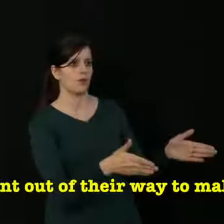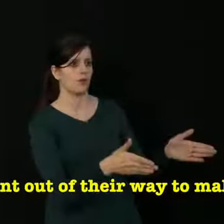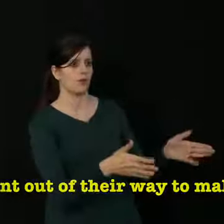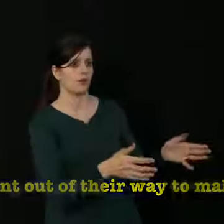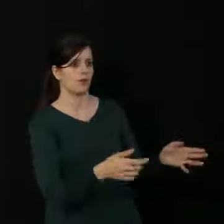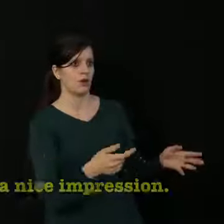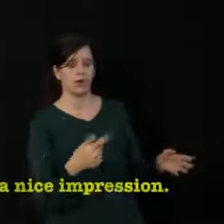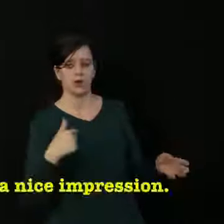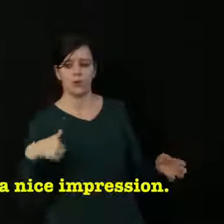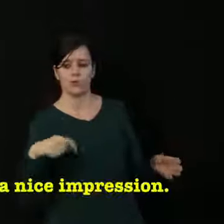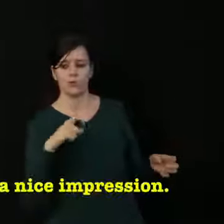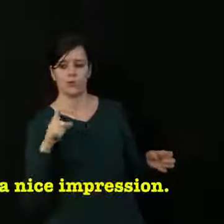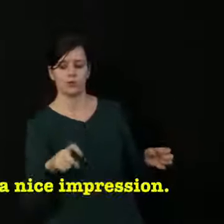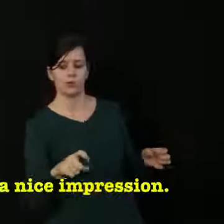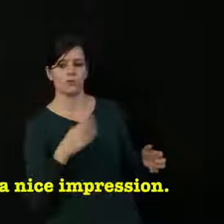to make a nice impression.